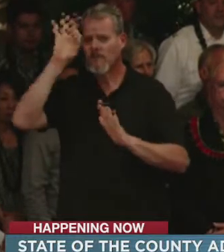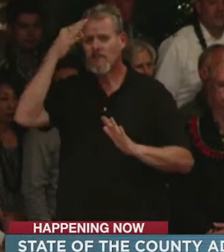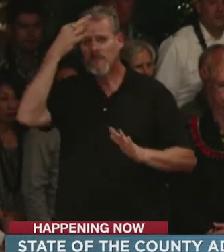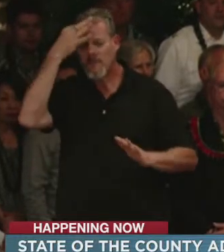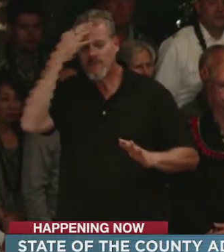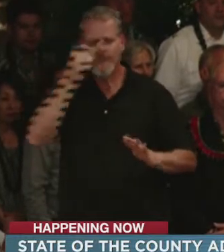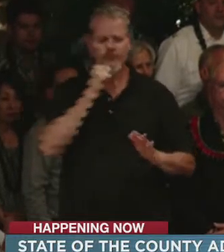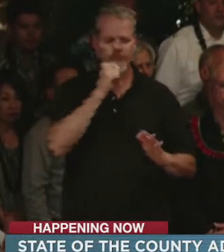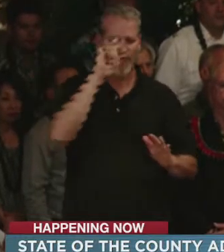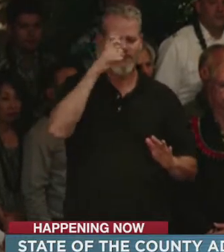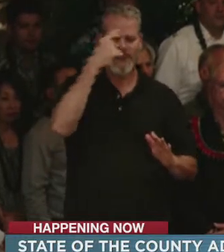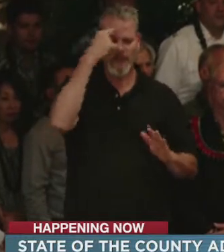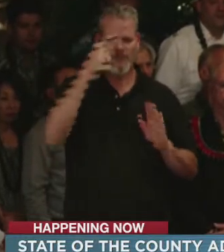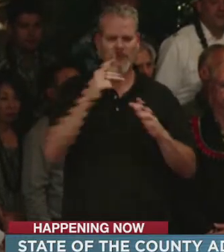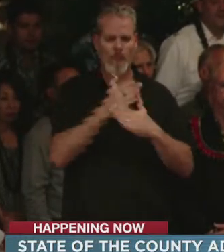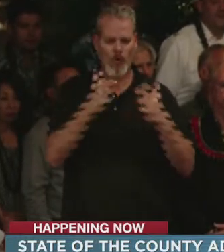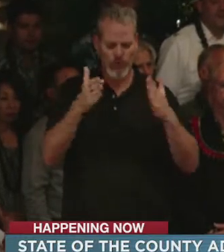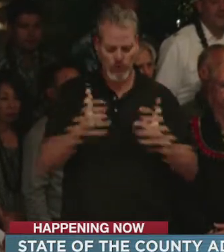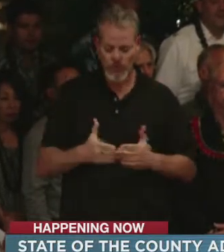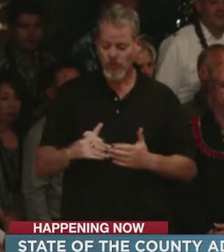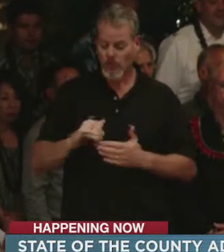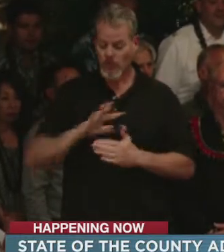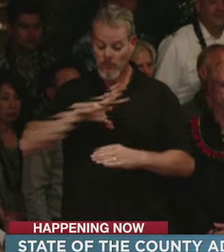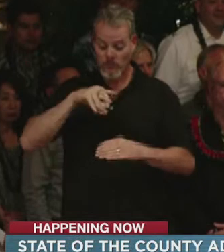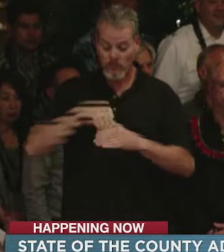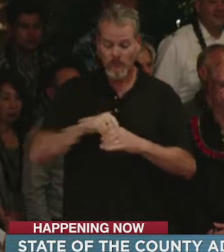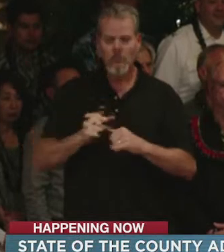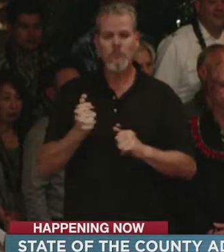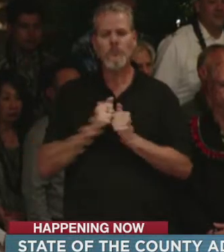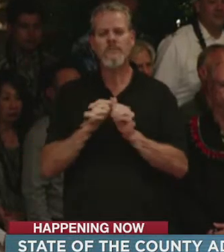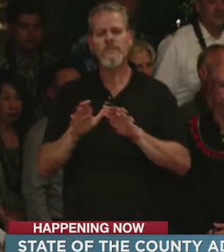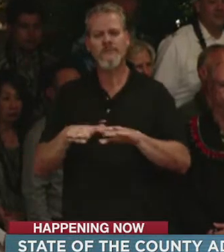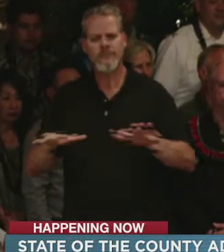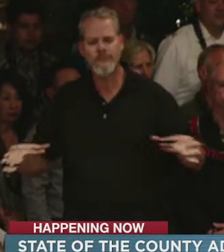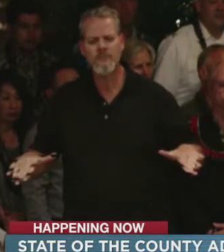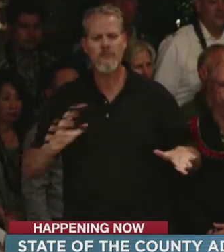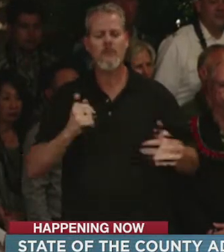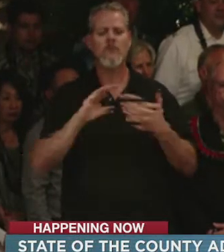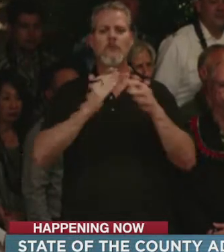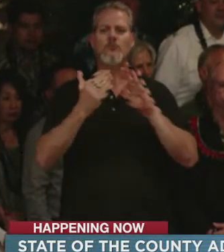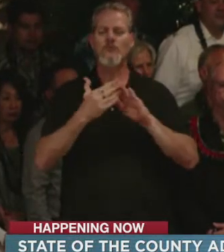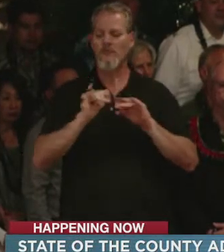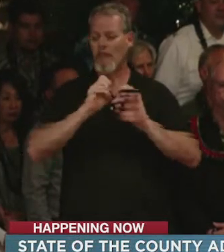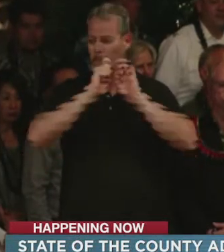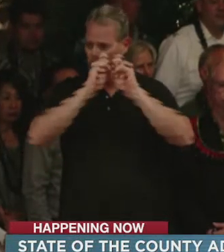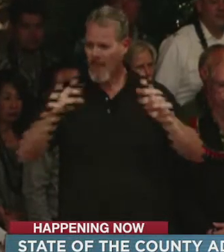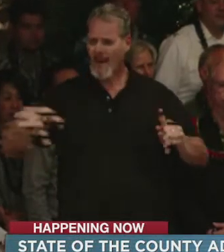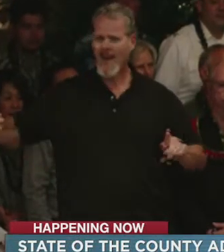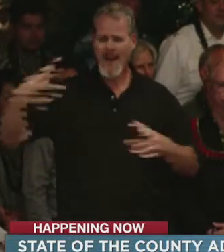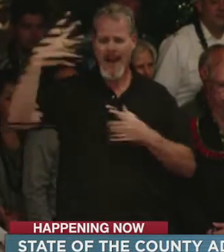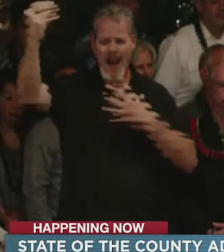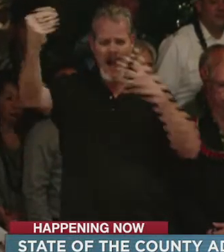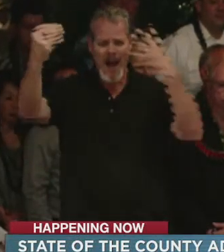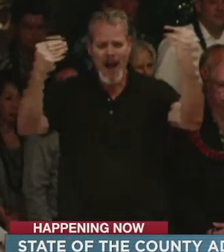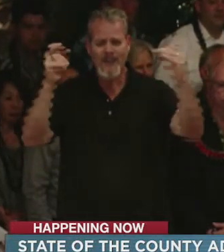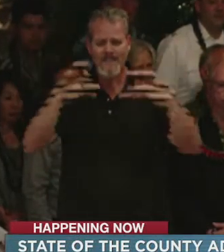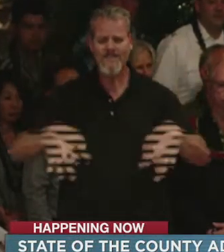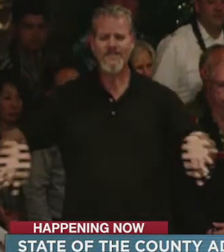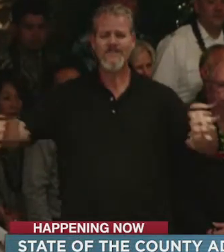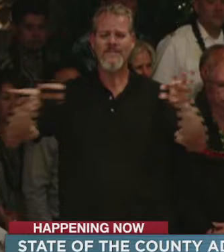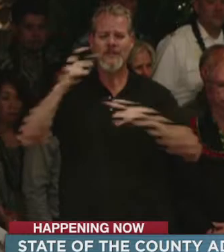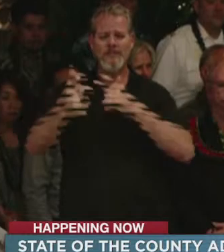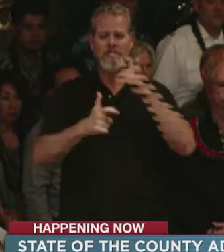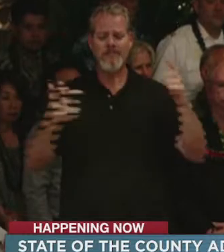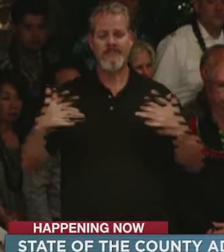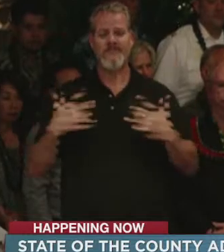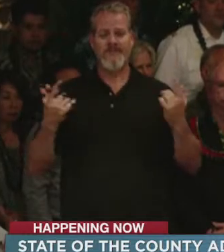partners. Part of the wrap-up was getting our KTN community back out to the fields, gyms, and large-scale community events. Some